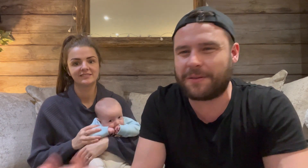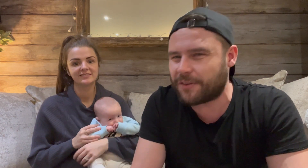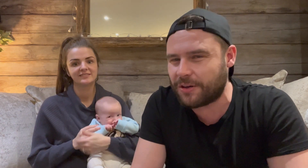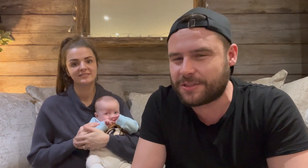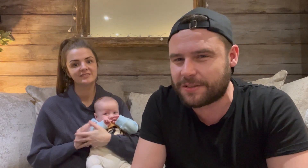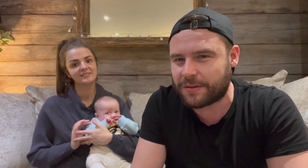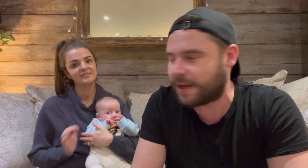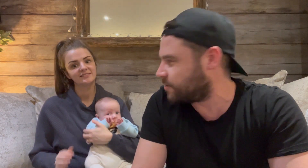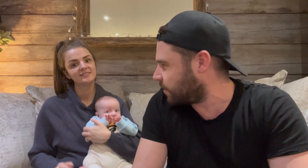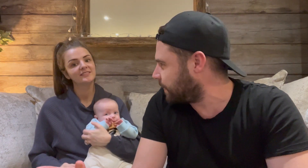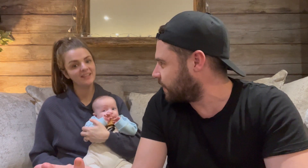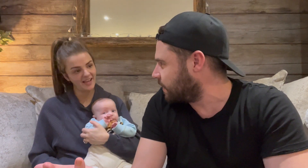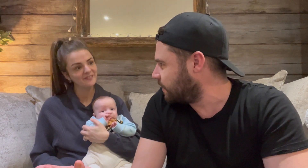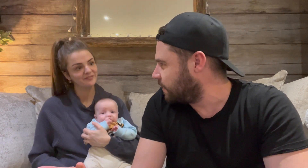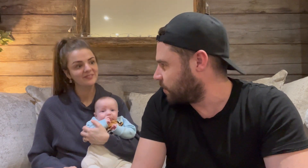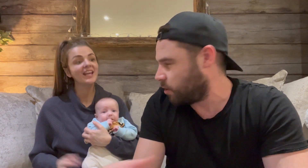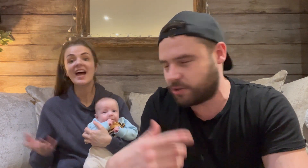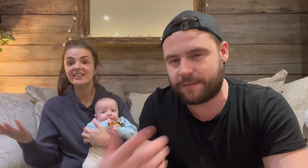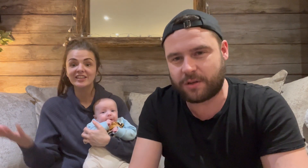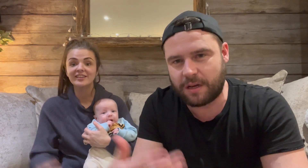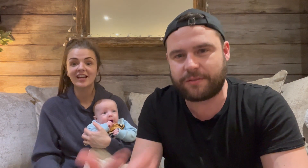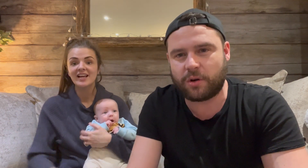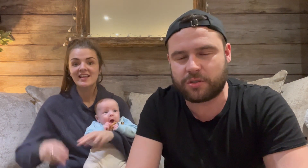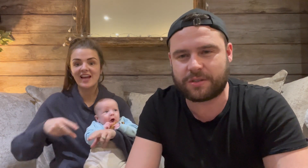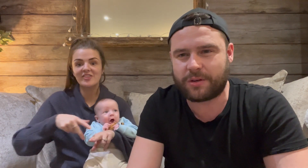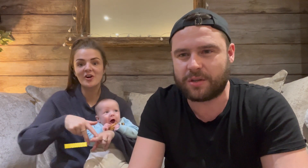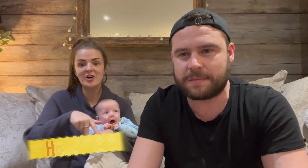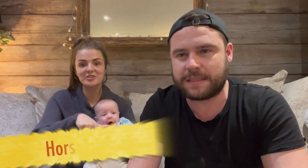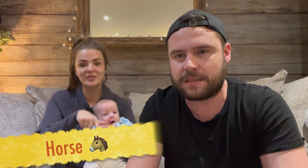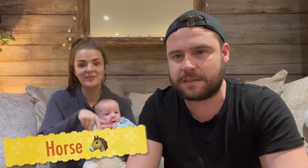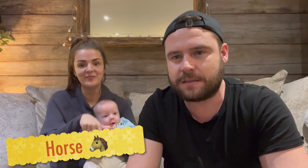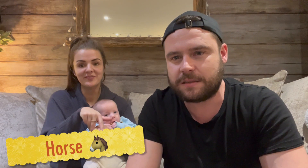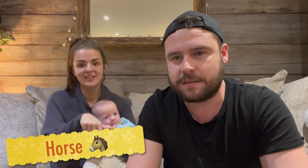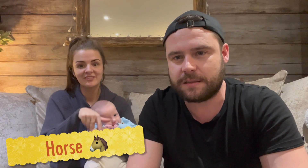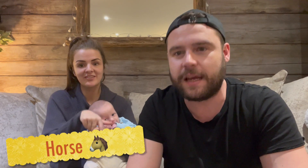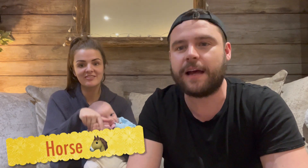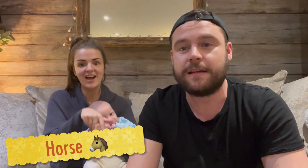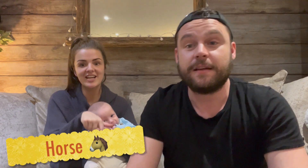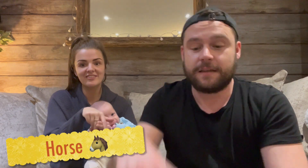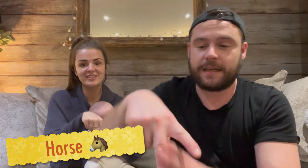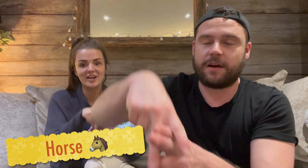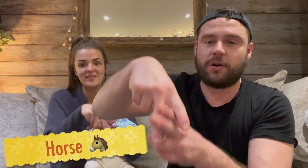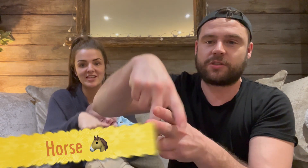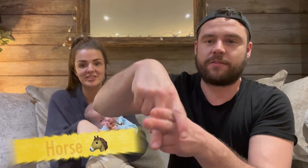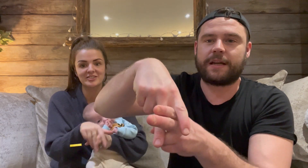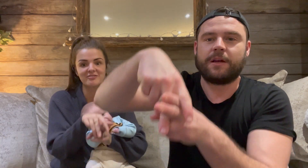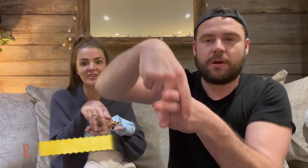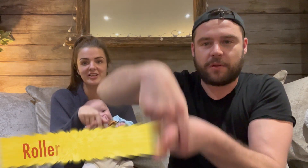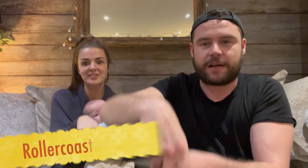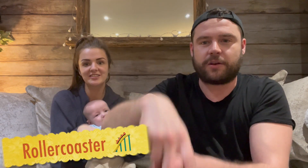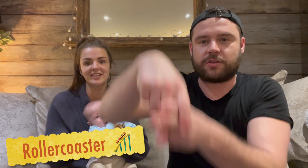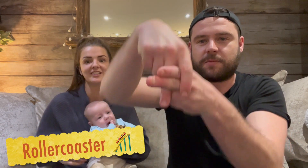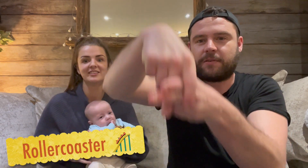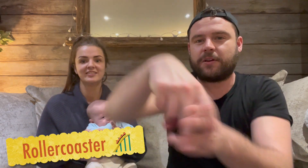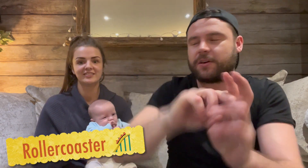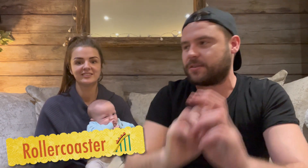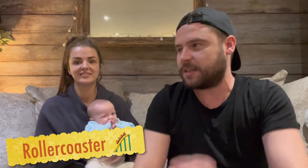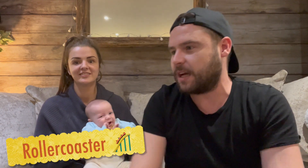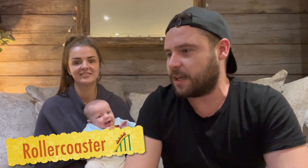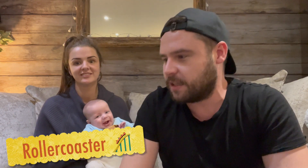course you'd do that. Do you know what I mean? Yeah. Yeah, they do. Yeah. Like the horse one with the rider on the top, and that's also roller coaster. That can also be roller coaster. Yeah. There's